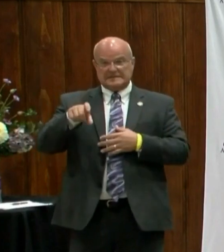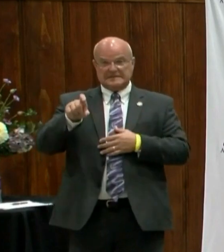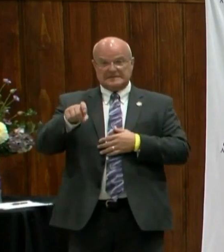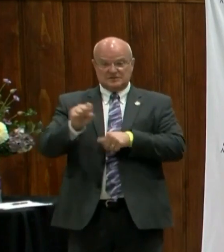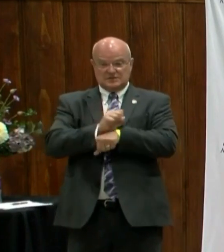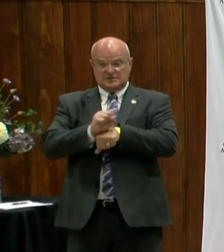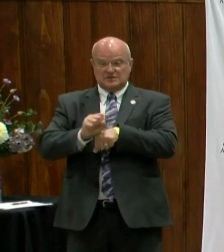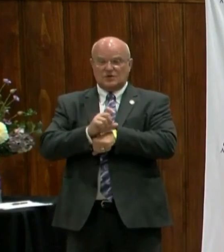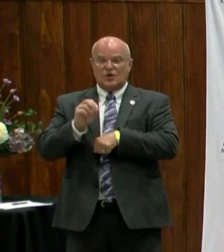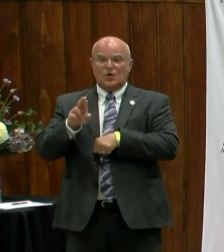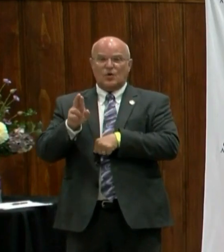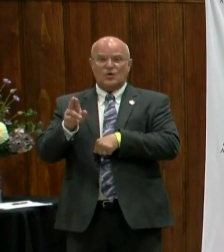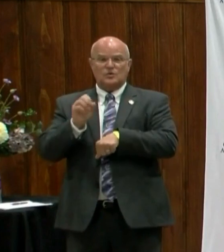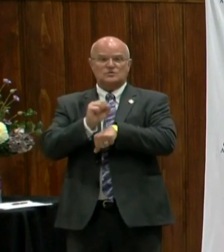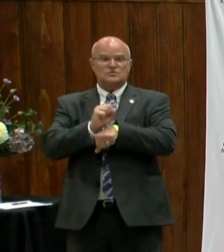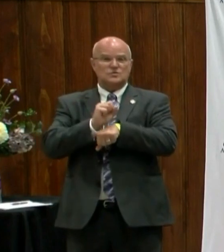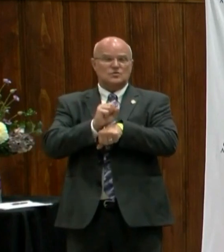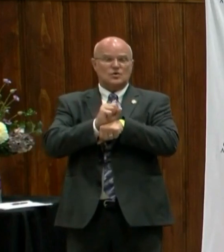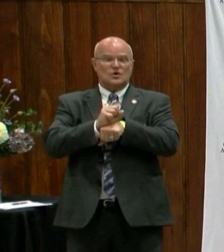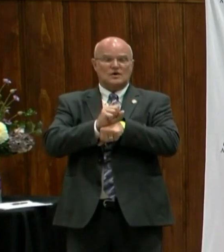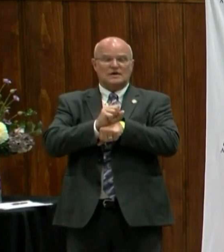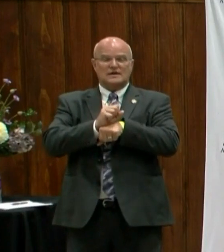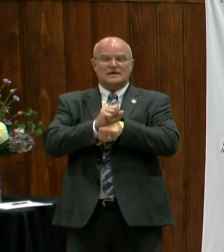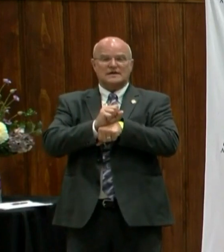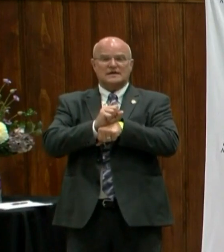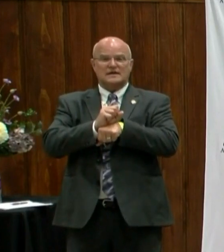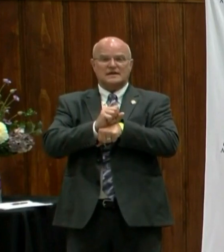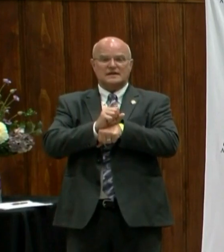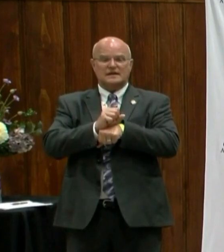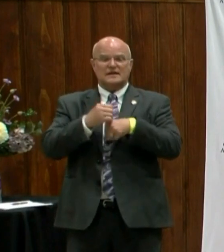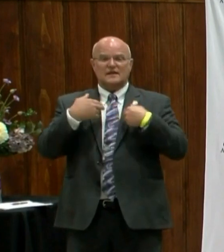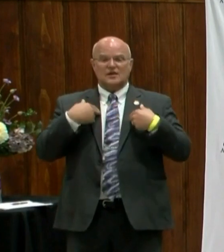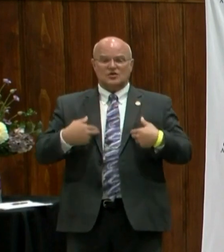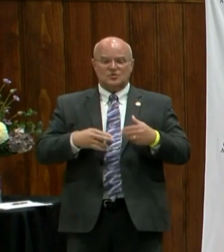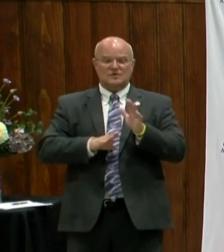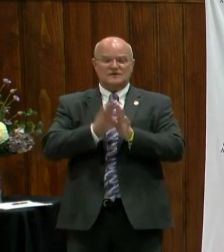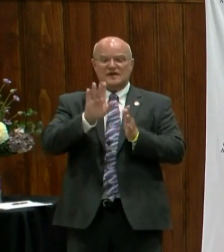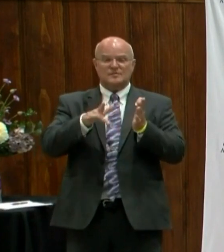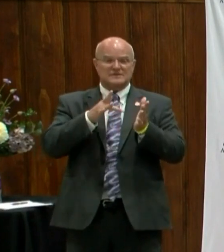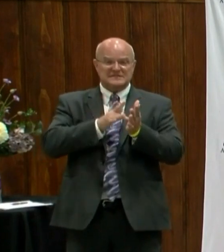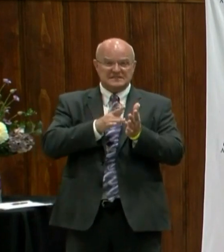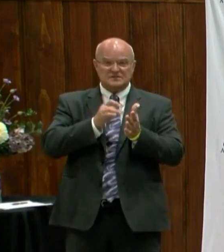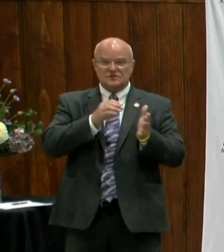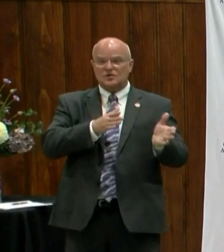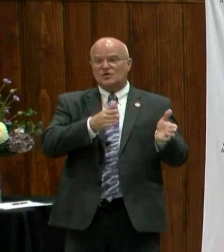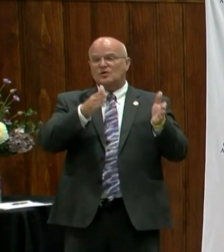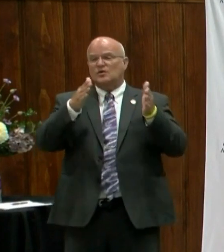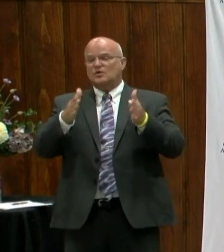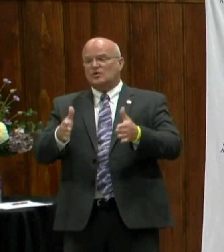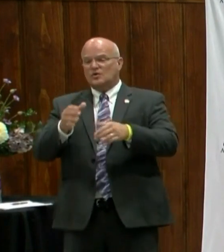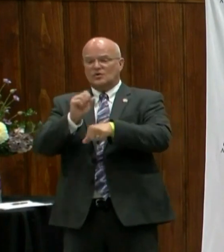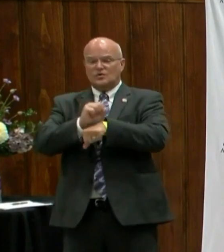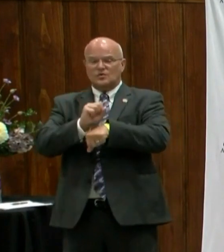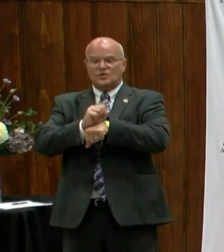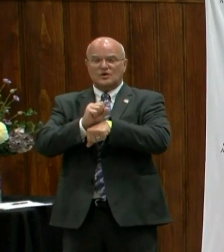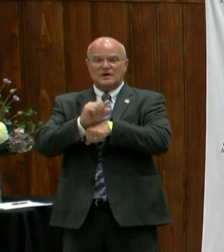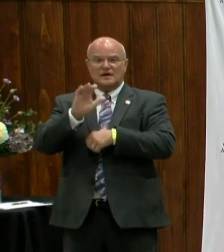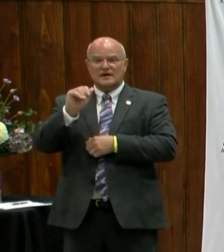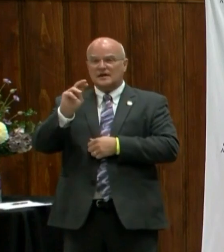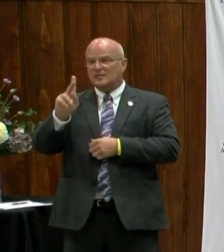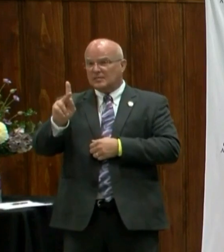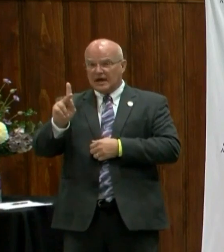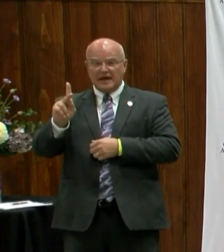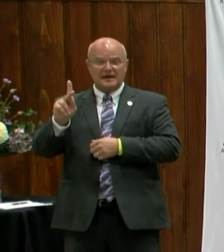essential industry, or whether it's working in the Human Development Center, or whether it is working in a